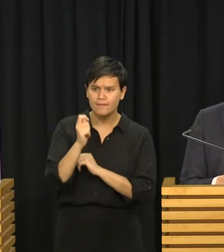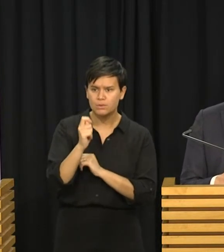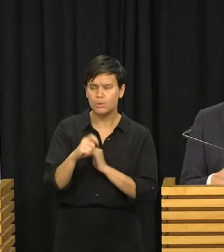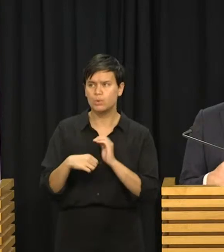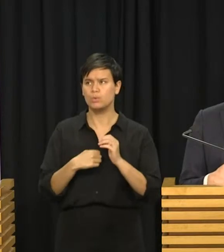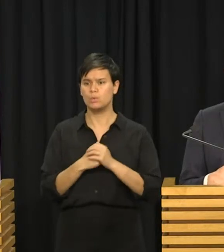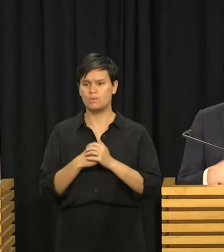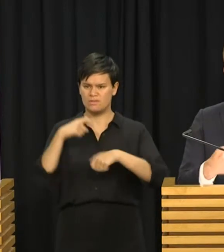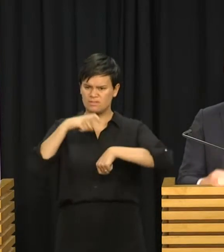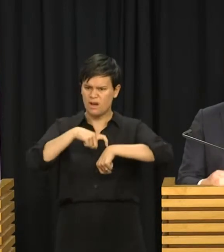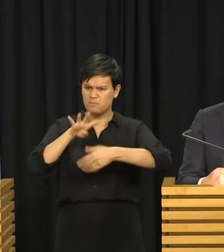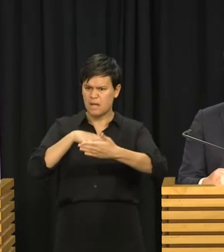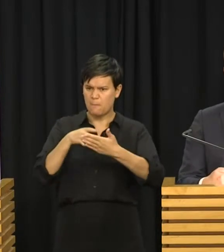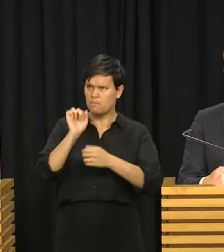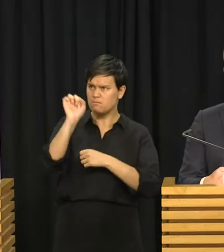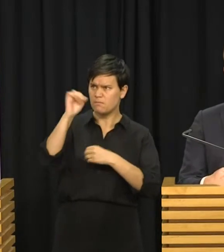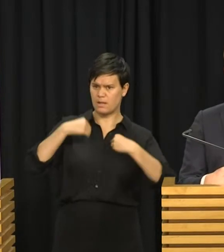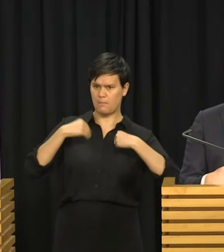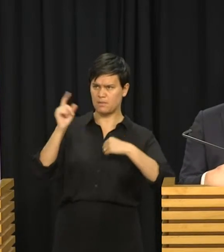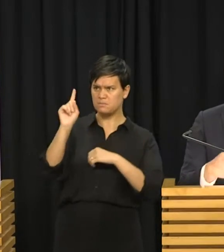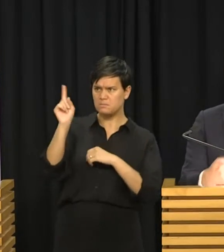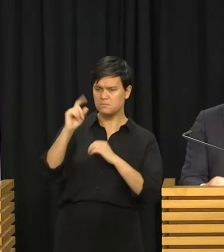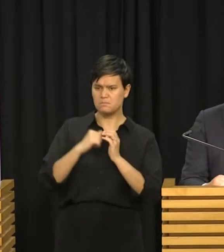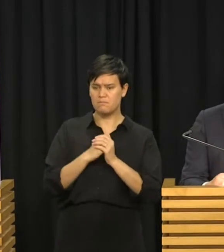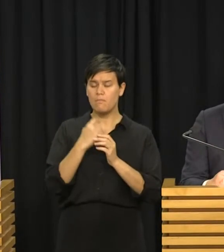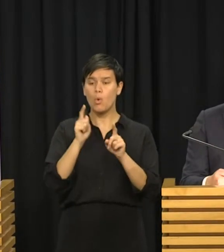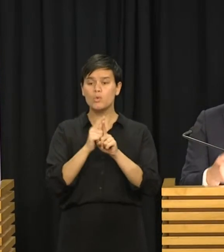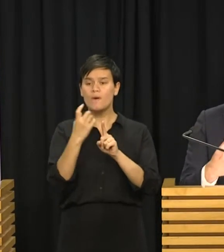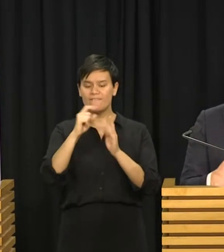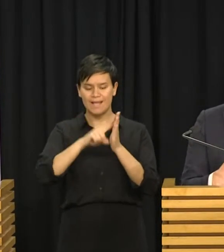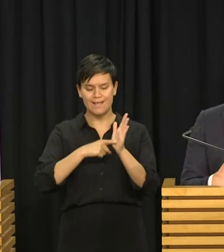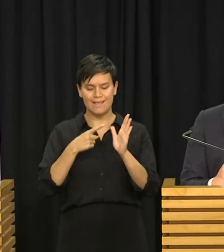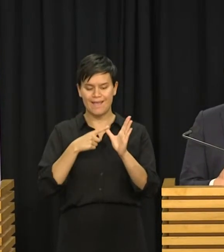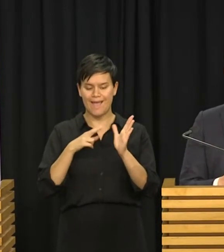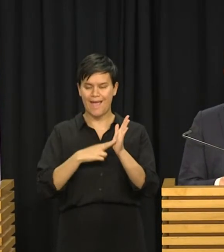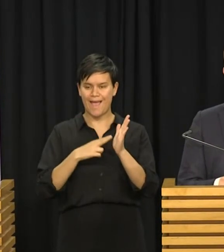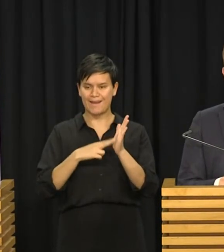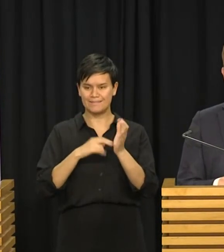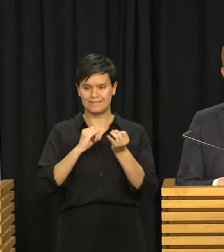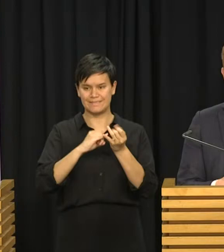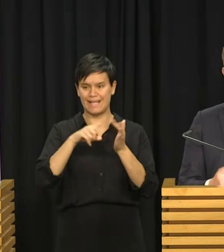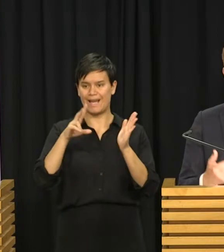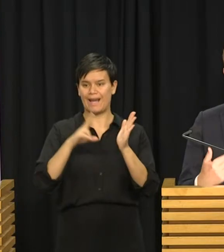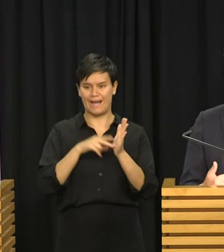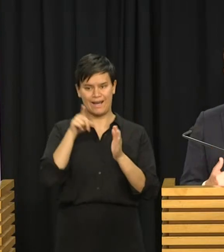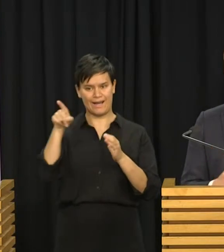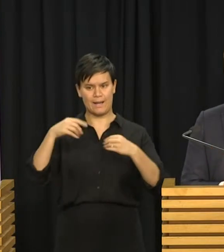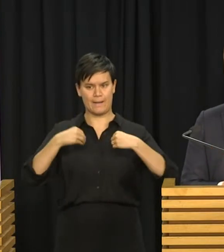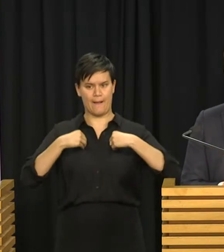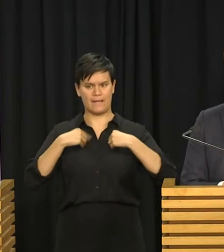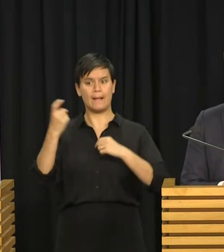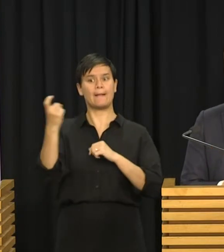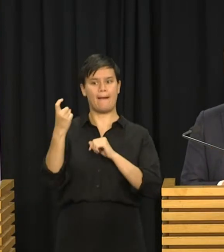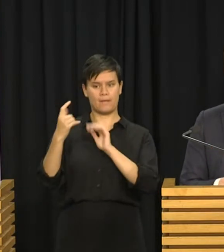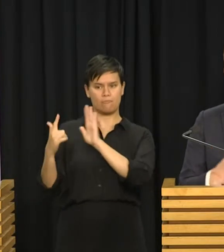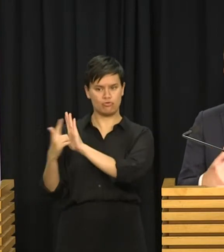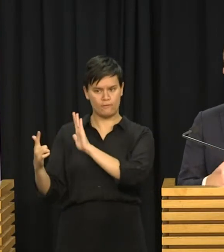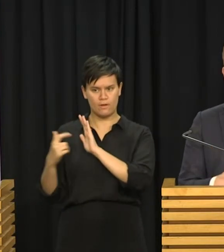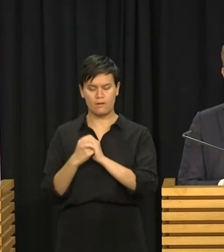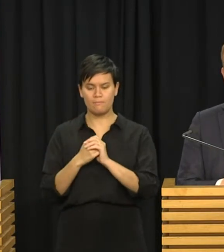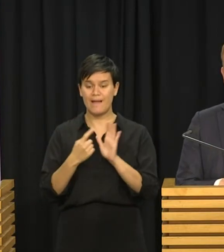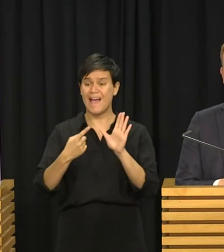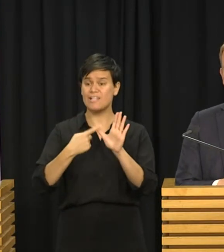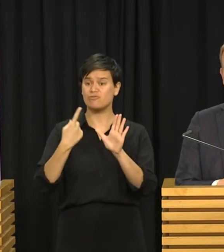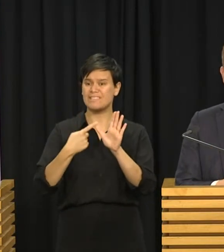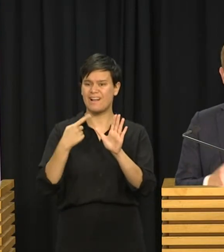There is the Janssen vaccine, which is getting closer to approval. The AstraZeneca vaccine is still a way away in terms of New